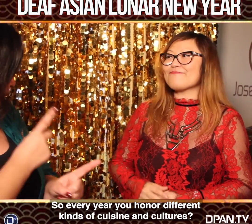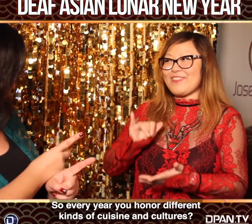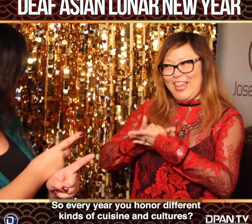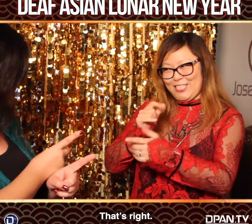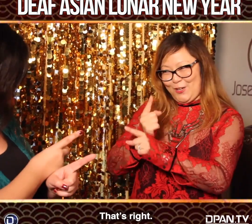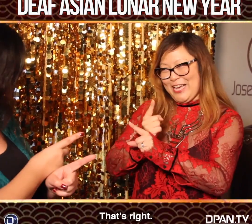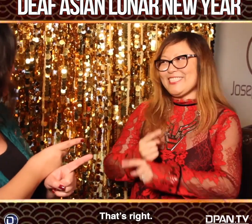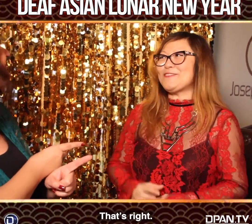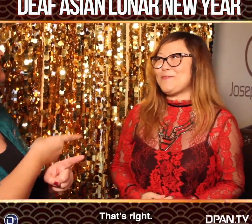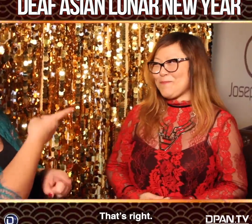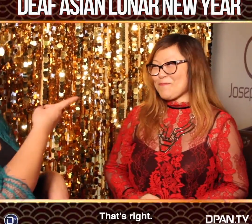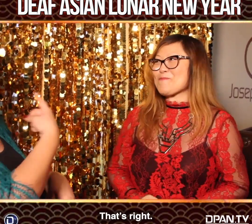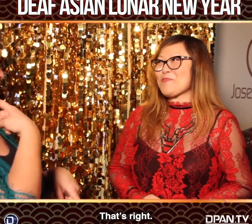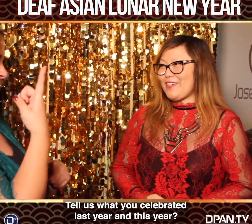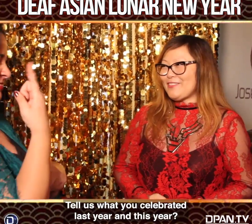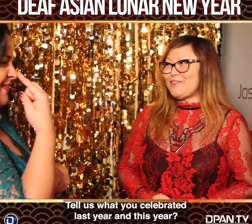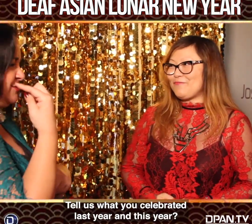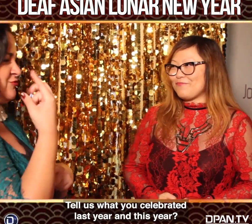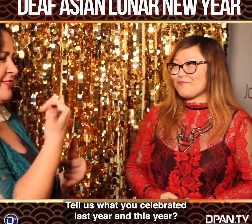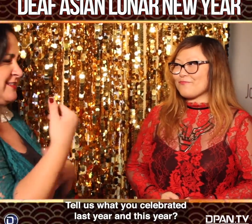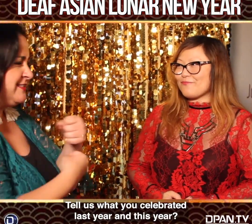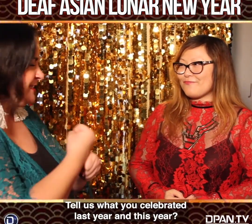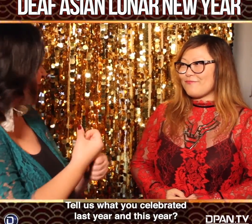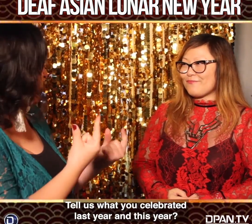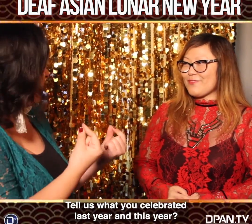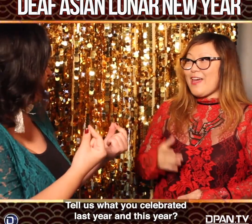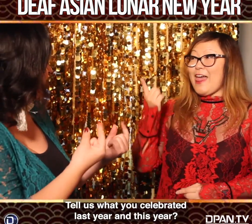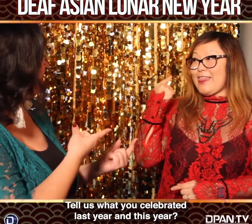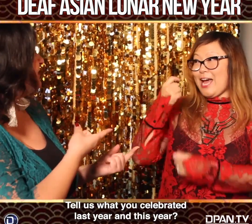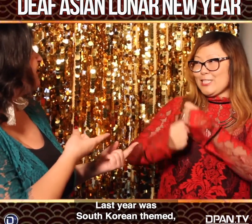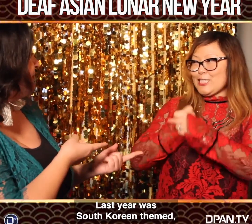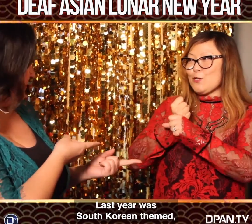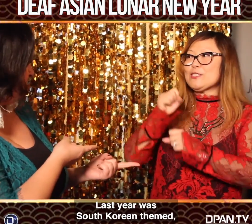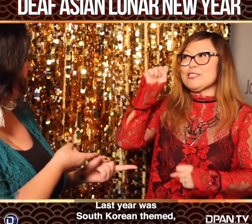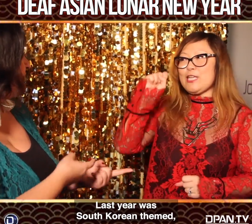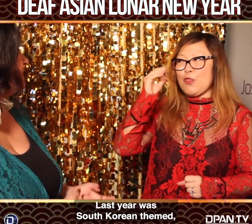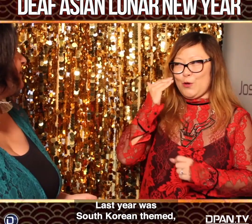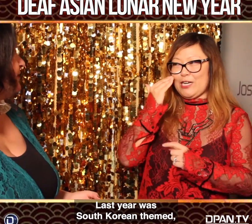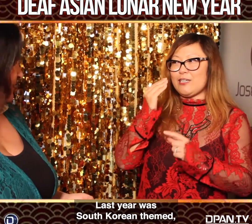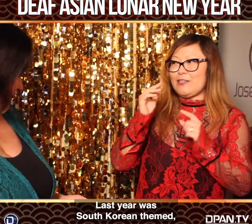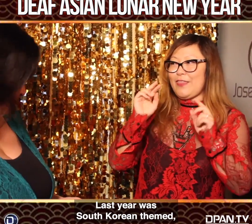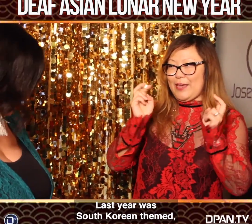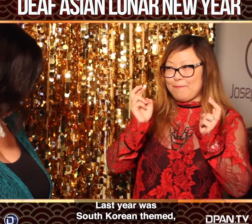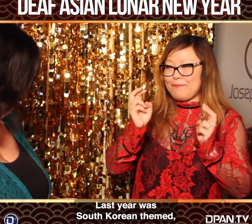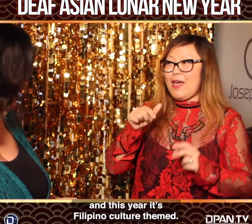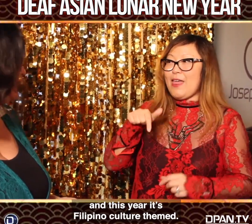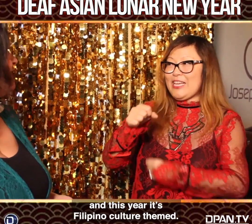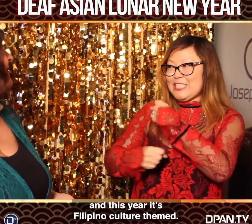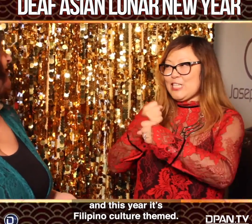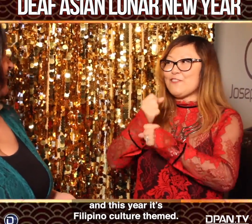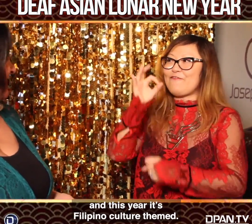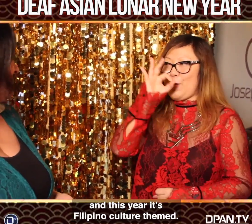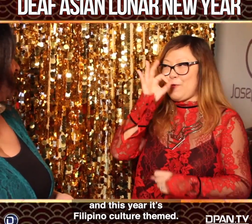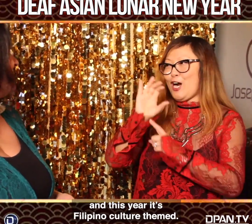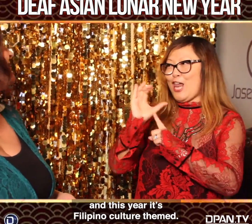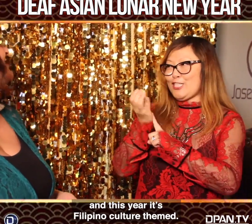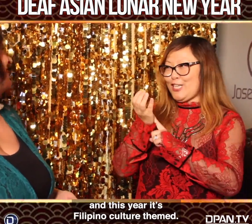That's right. Tell us what you celebrated last year. Last year was South Korean themed, and this year it's Filipino culture